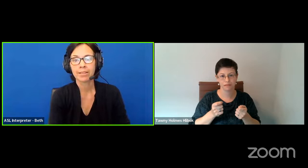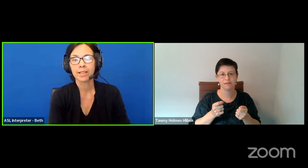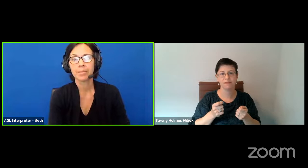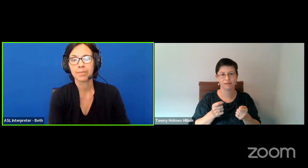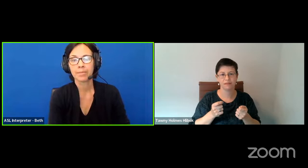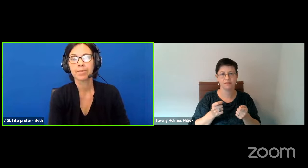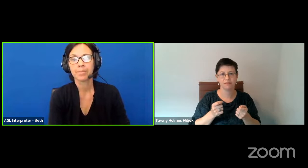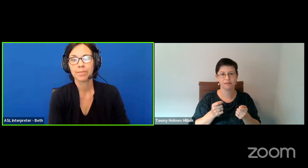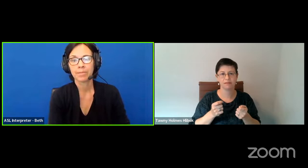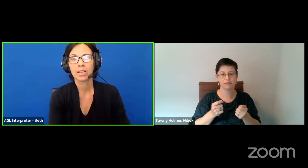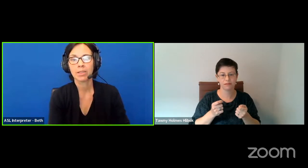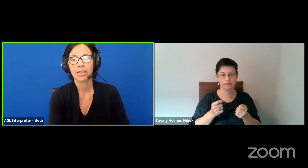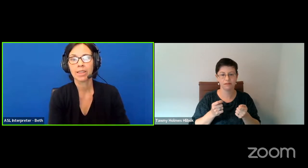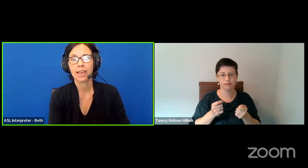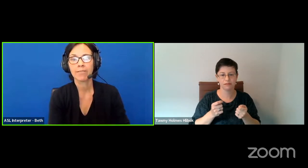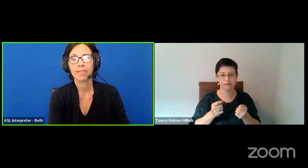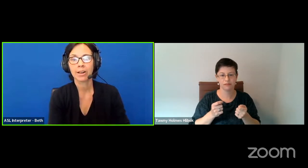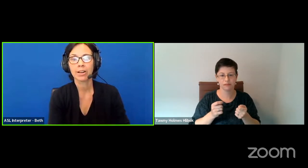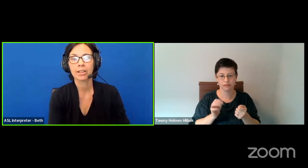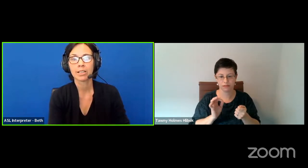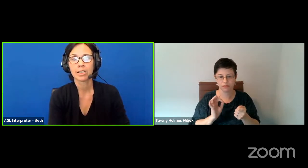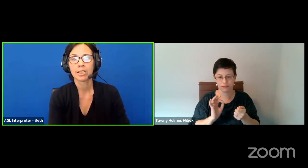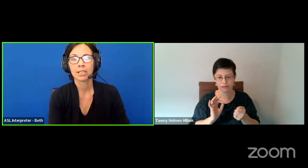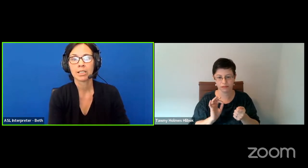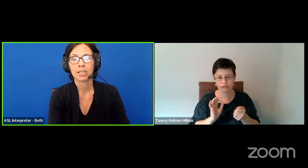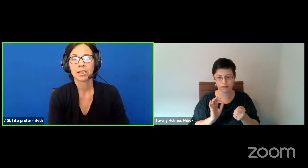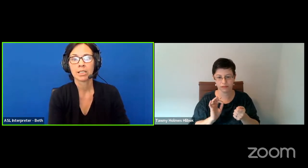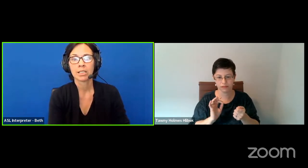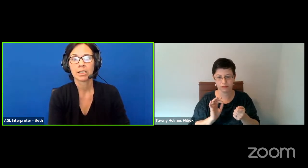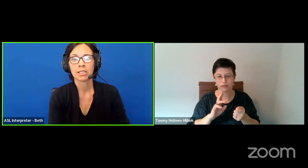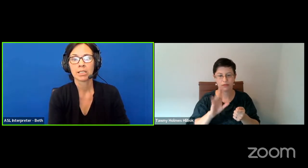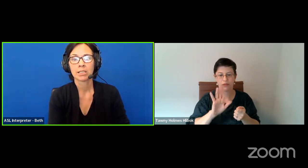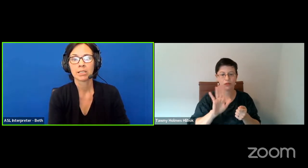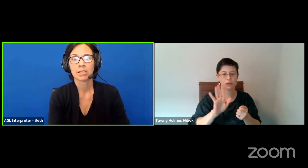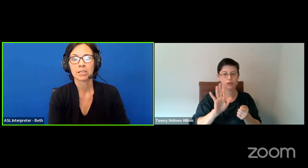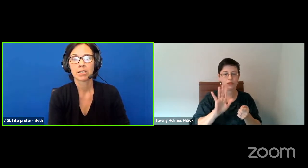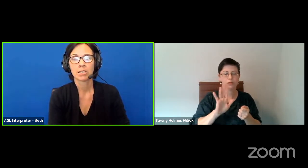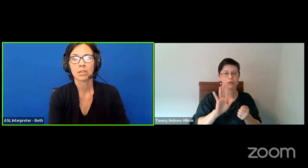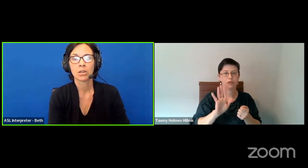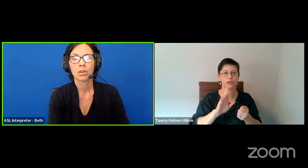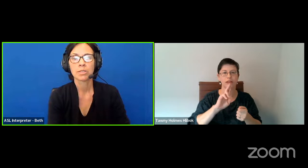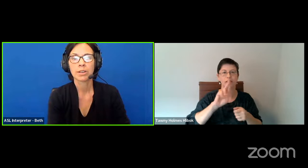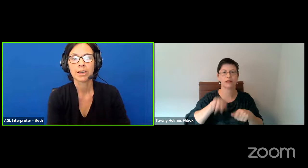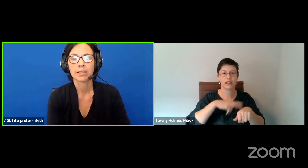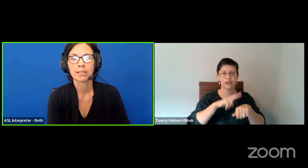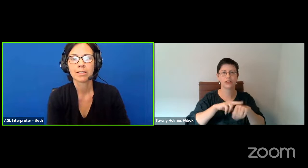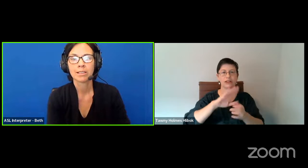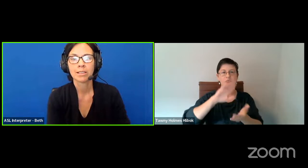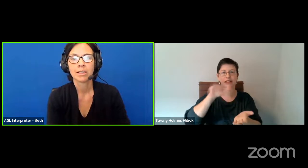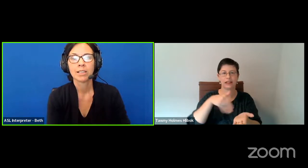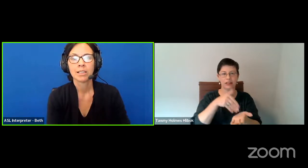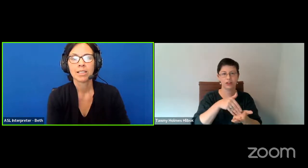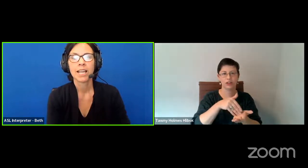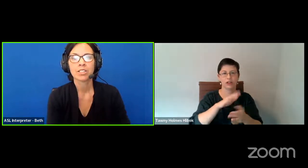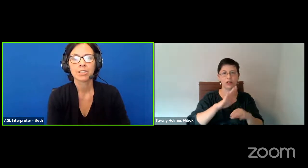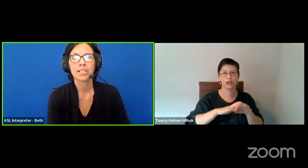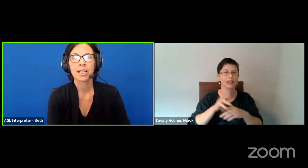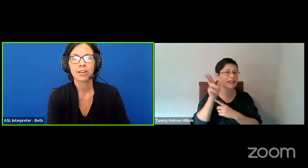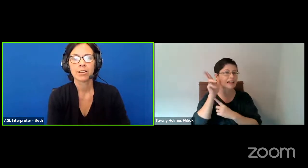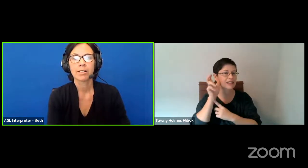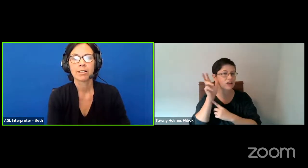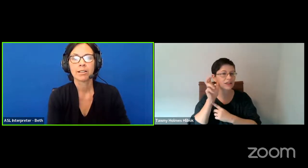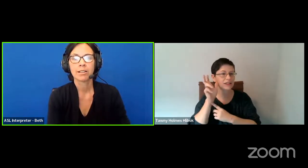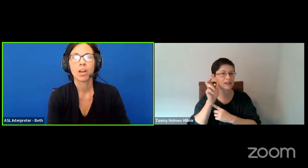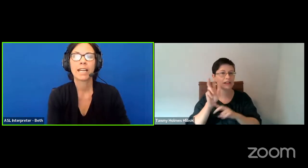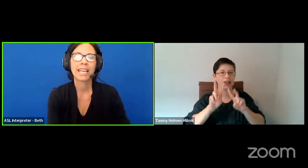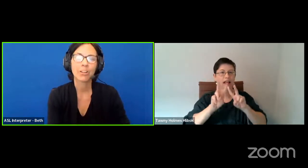Deaf, you know, that they have there. Oh, sorry. National